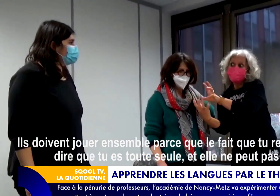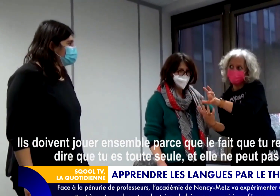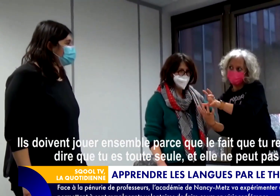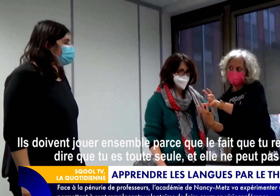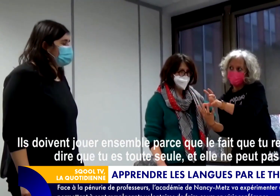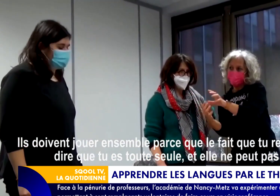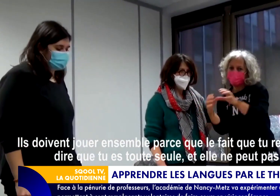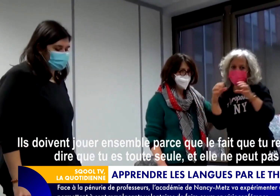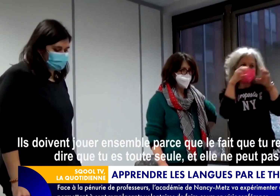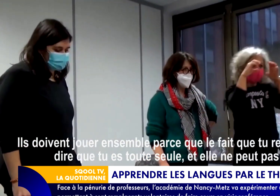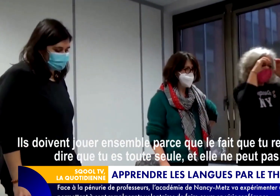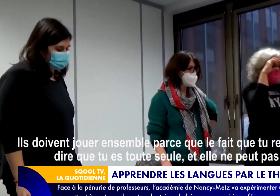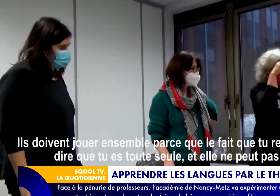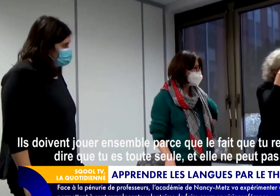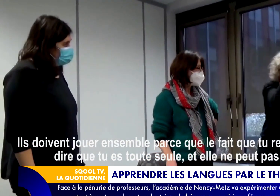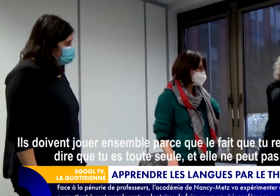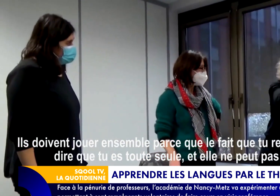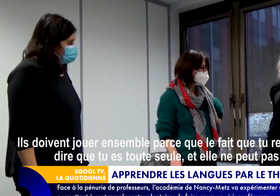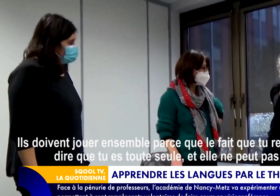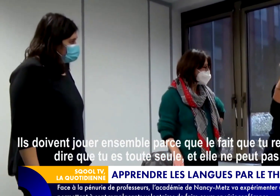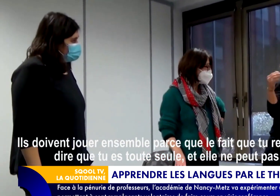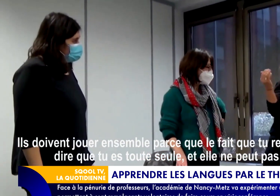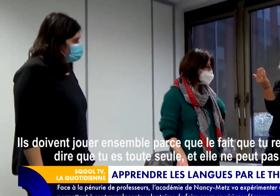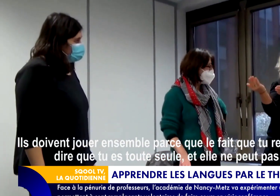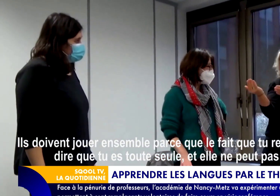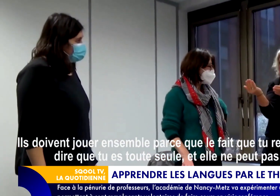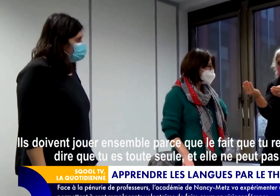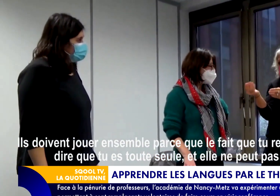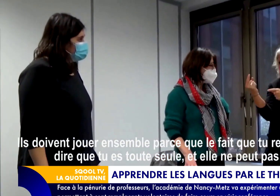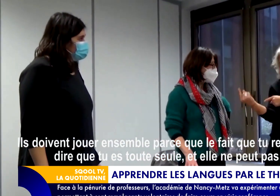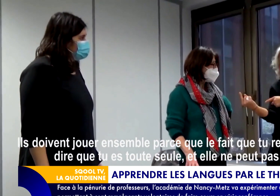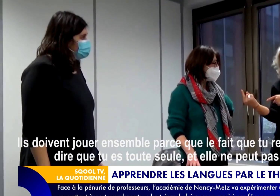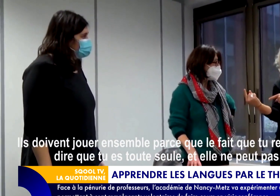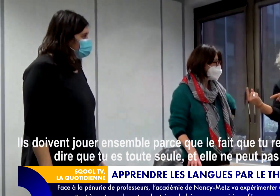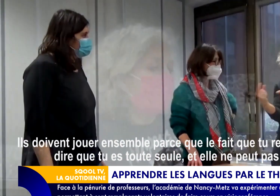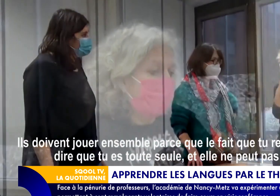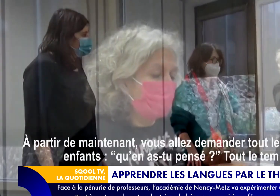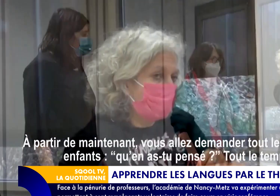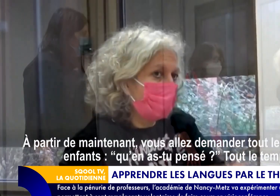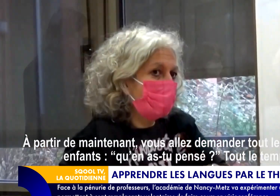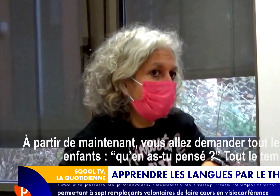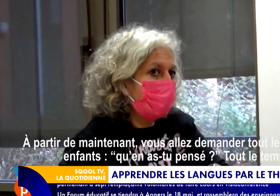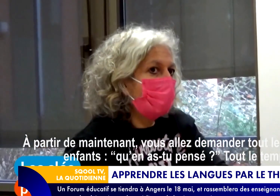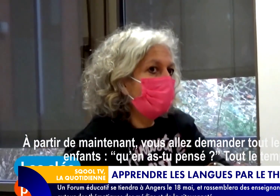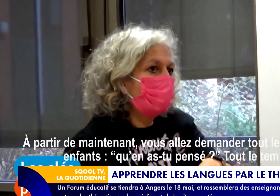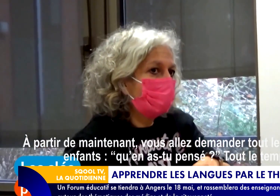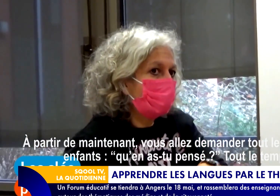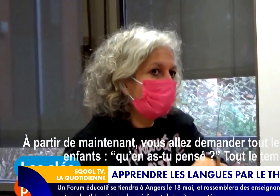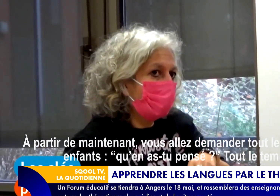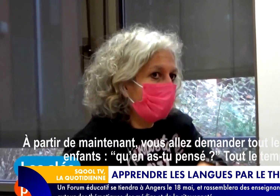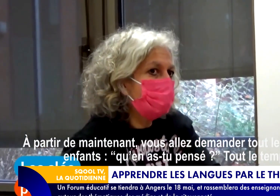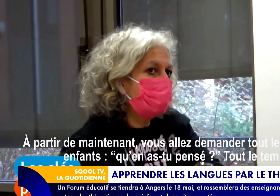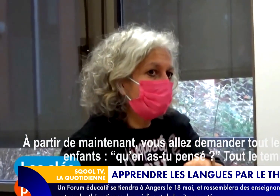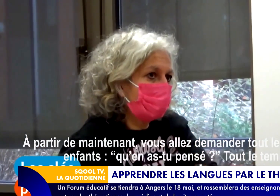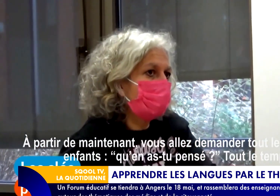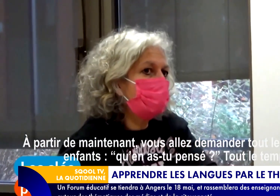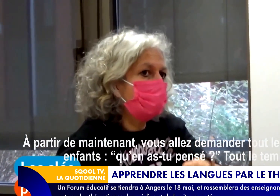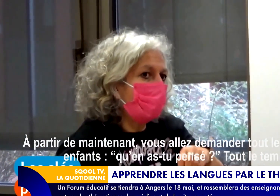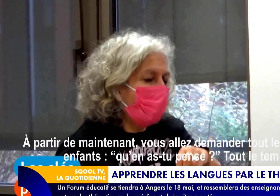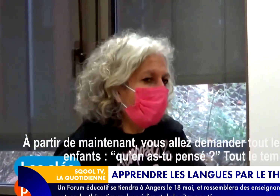together. Okay. Because the fact you are looking means you're all alone and she can't see. And from now, you're gonna ask the kids